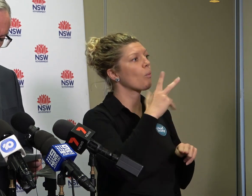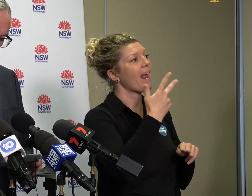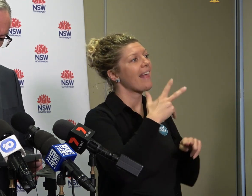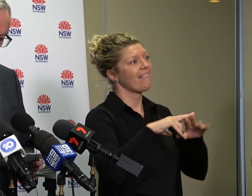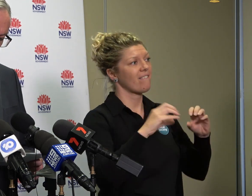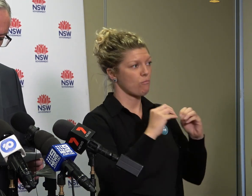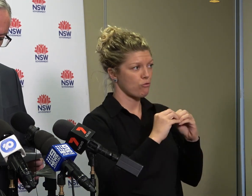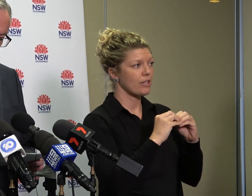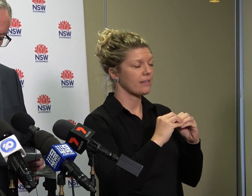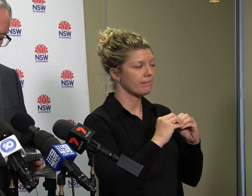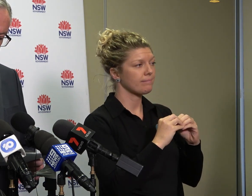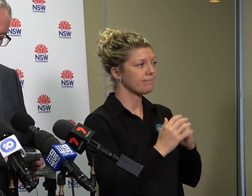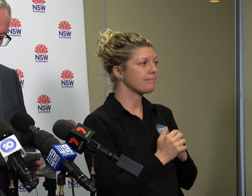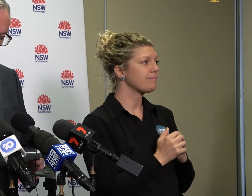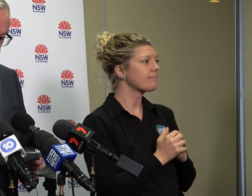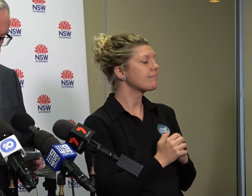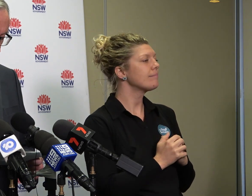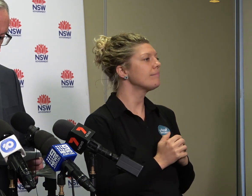February.